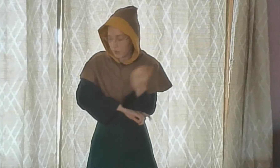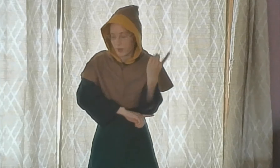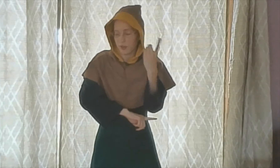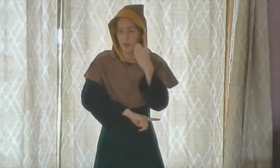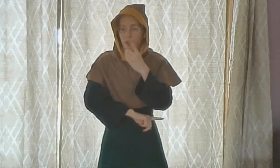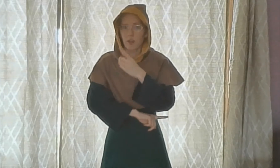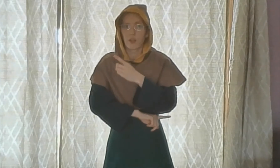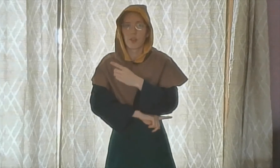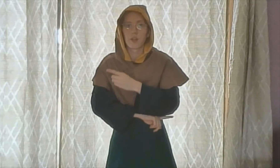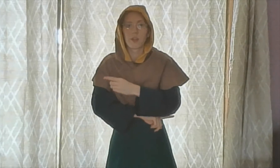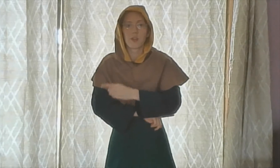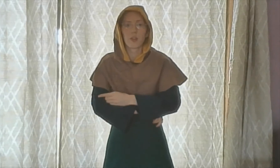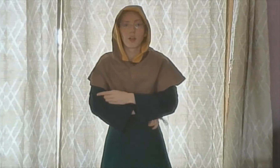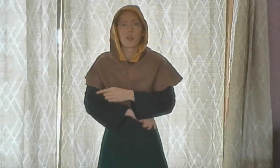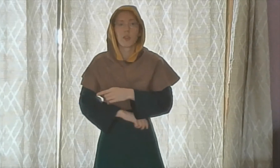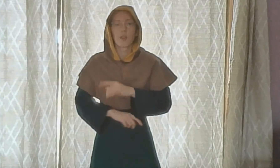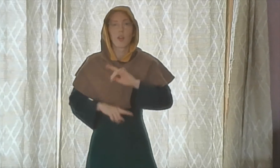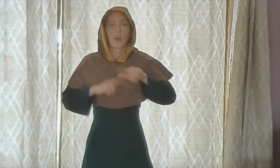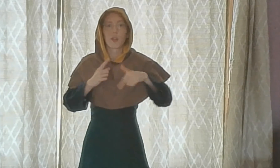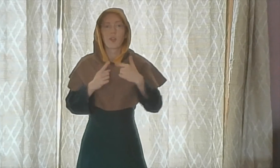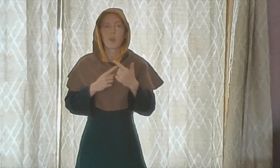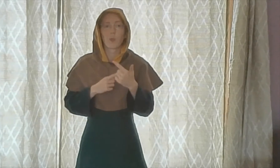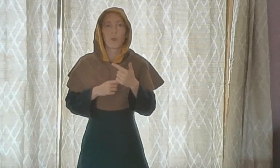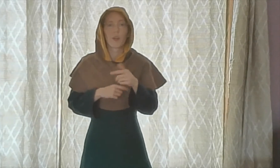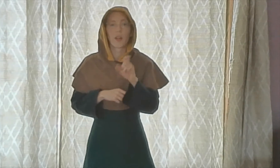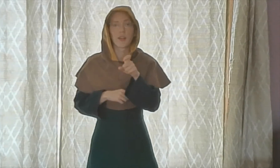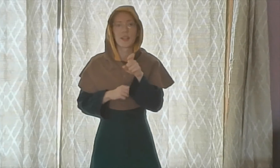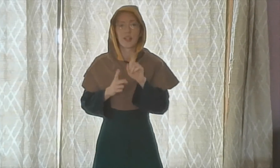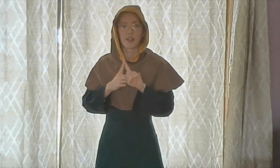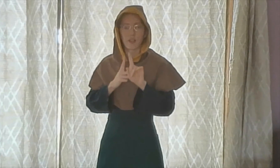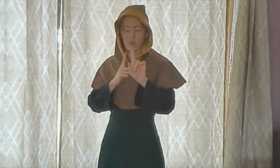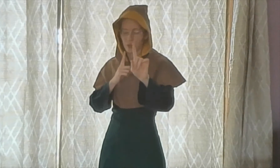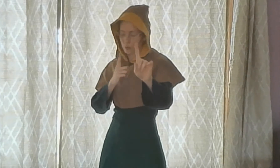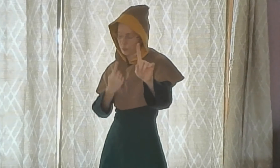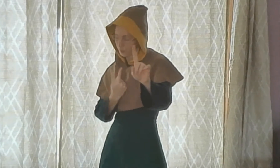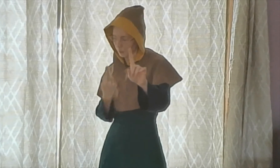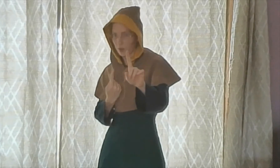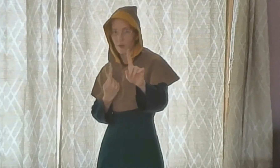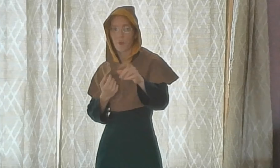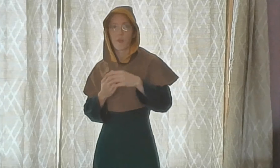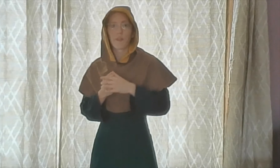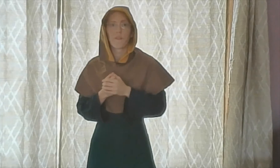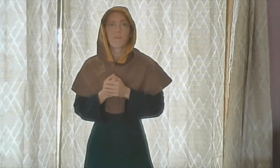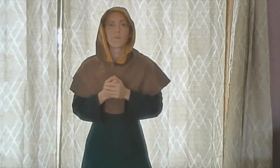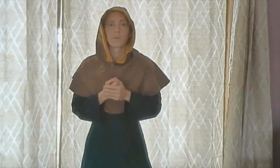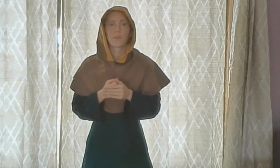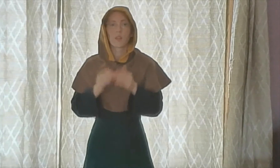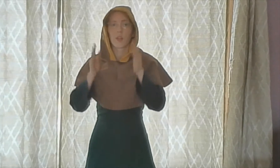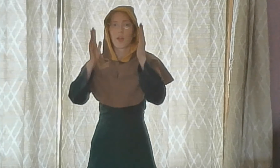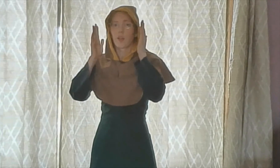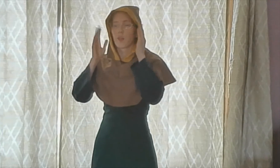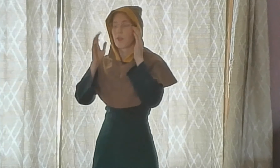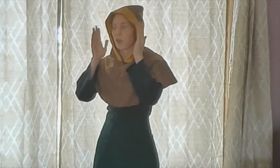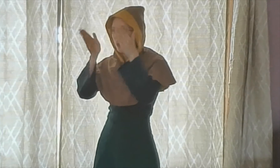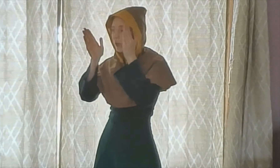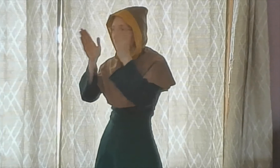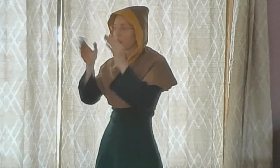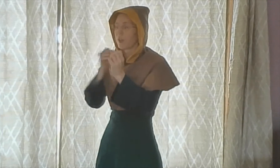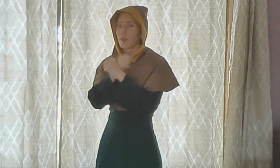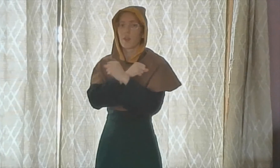Many are the days and nights when I have left you behind, when deep within